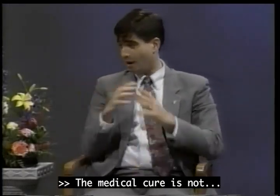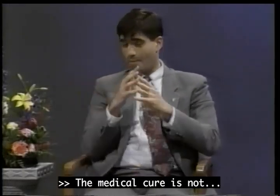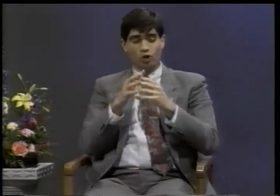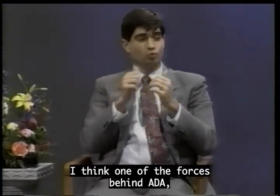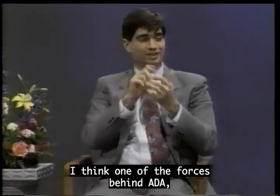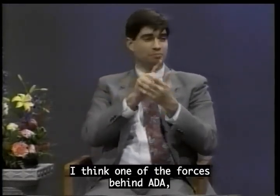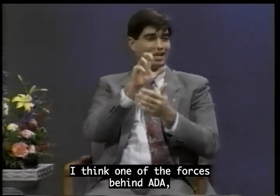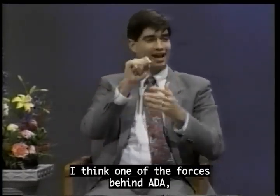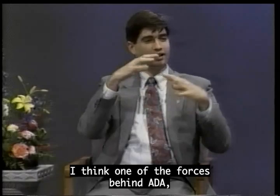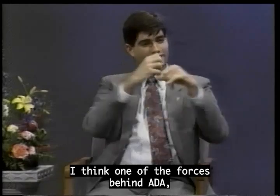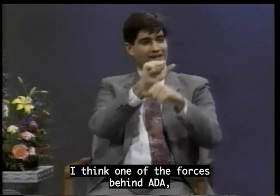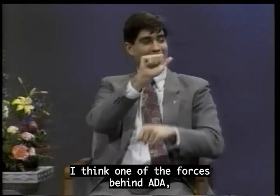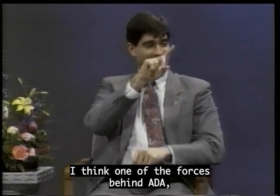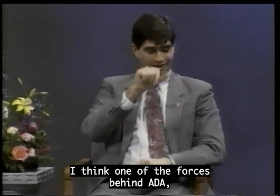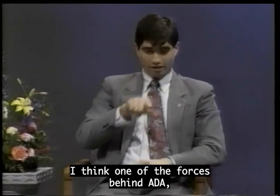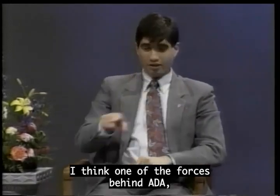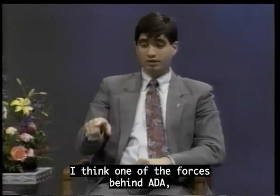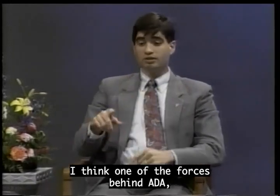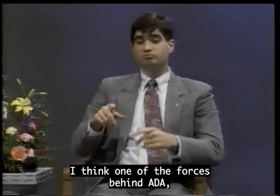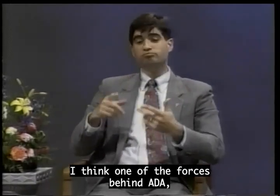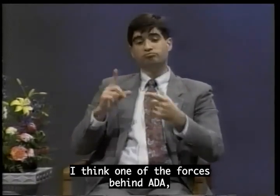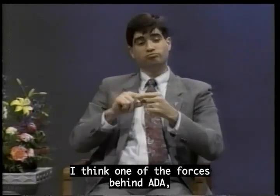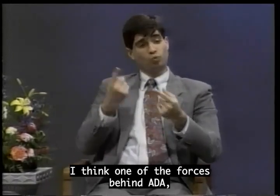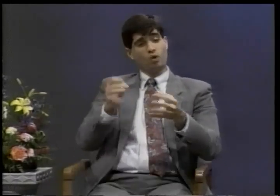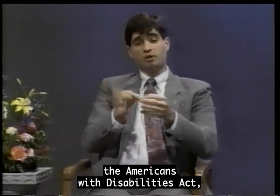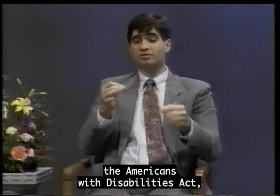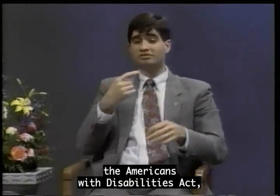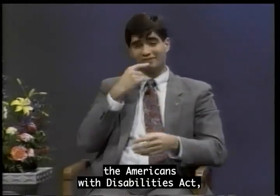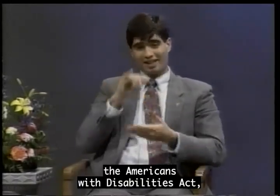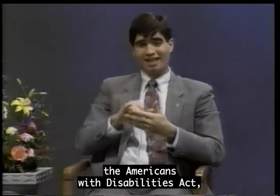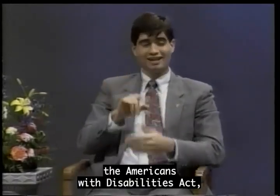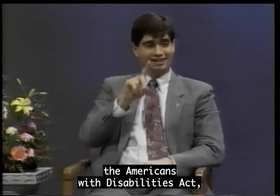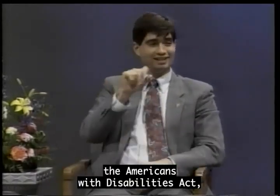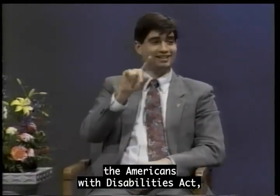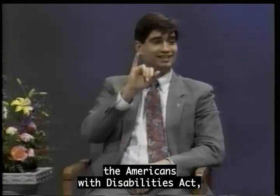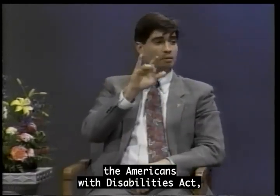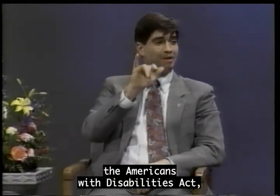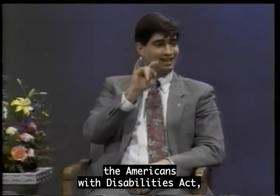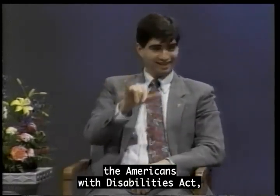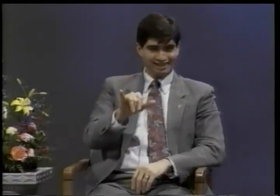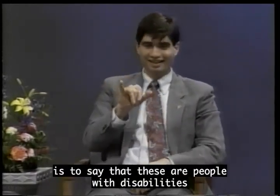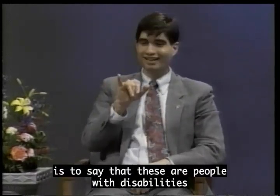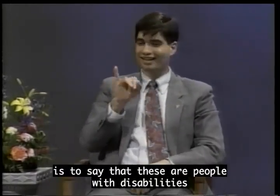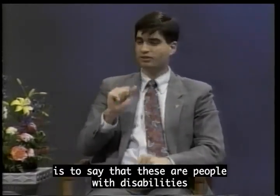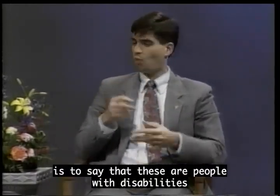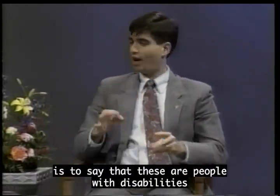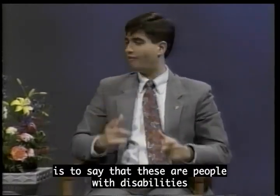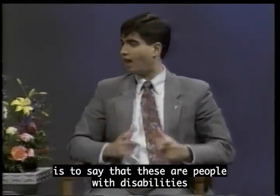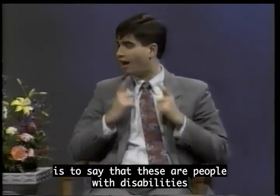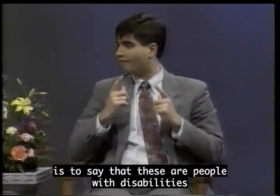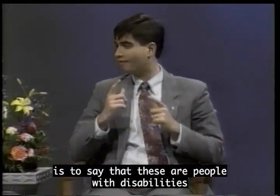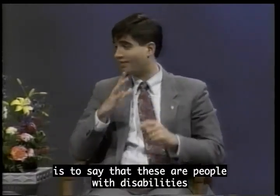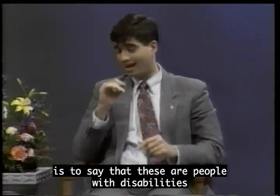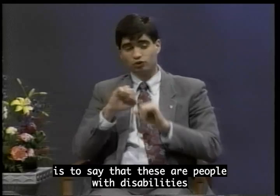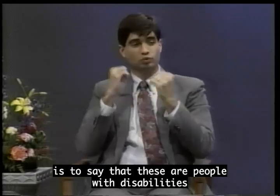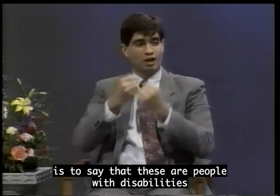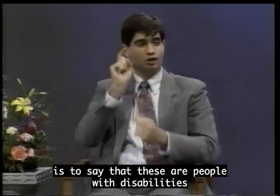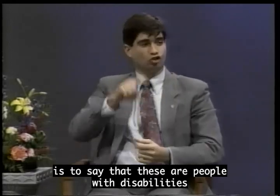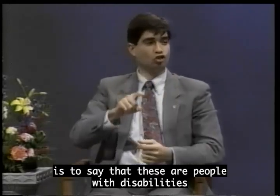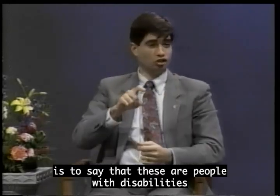I think one of the forces behind ADA, the Americans with Disabilities Act, is to say that these are people with disabilities, and it's just a way of